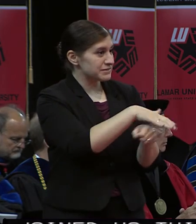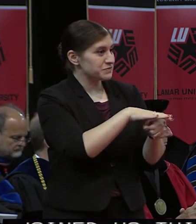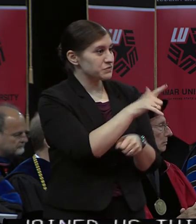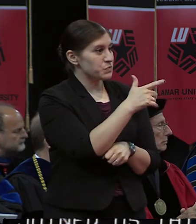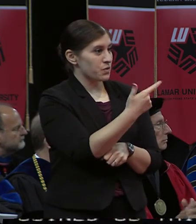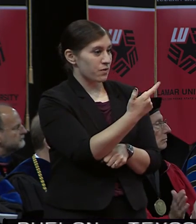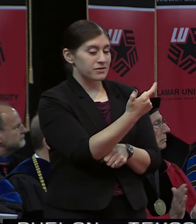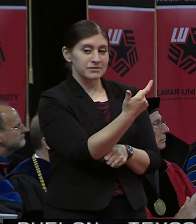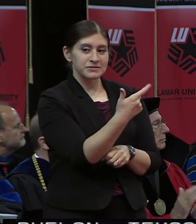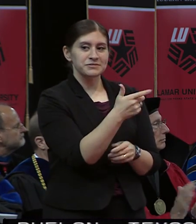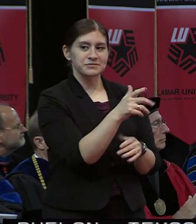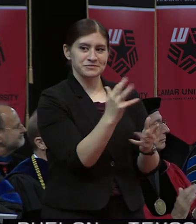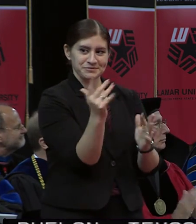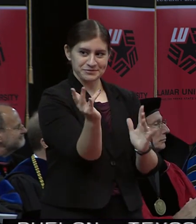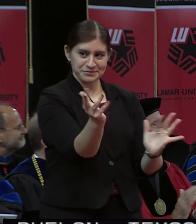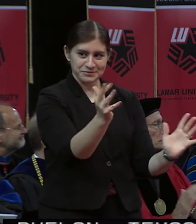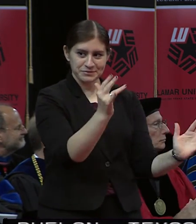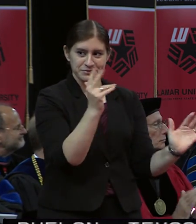21.